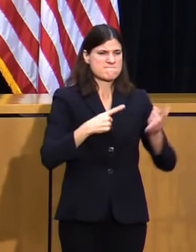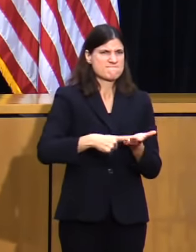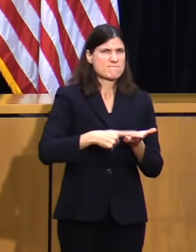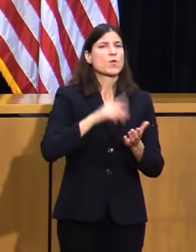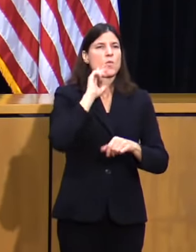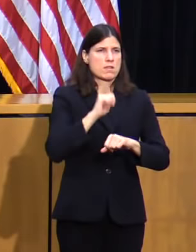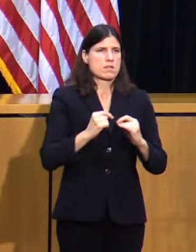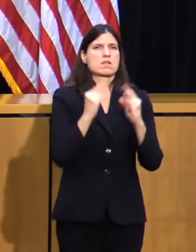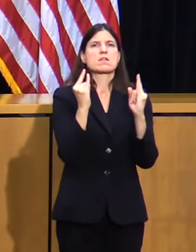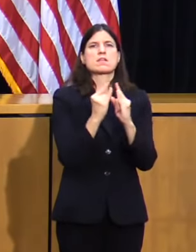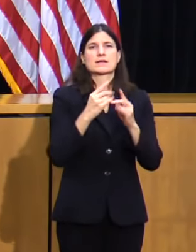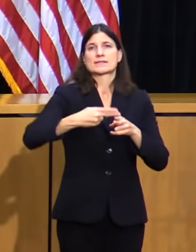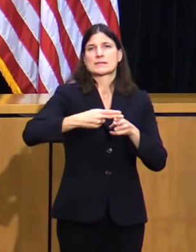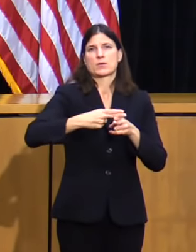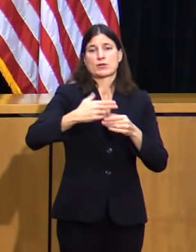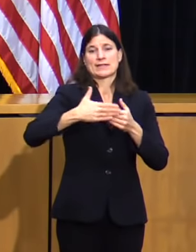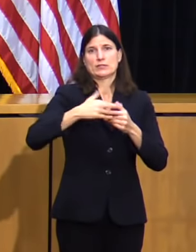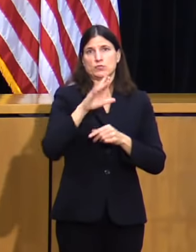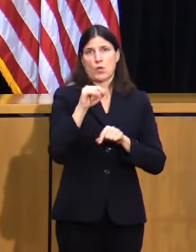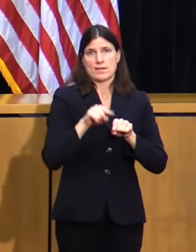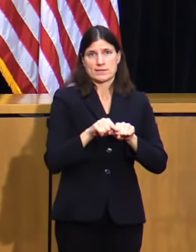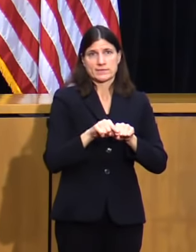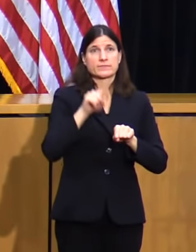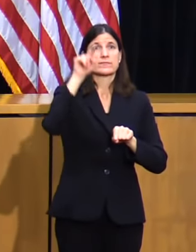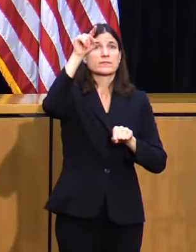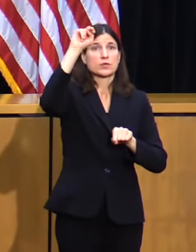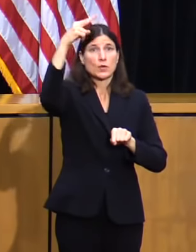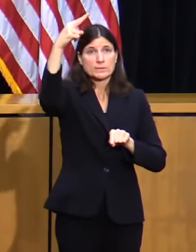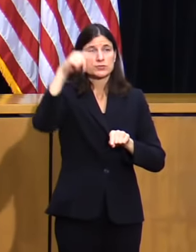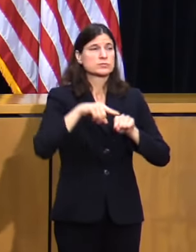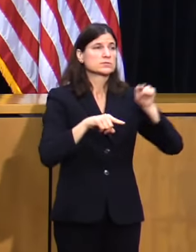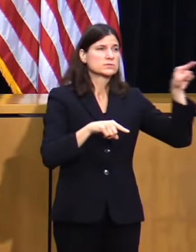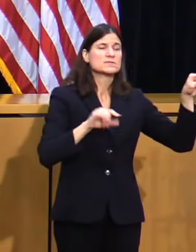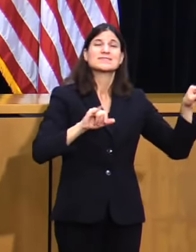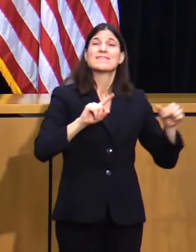with the hospitals and the care providers in those areas so that